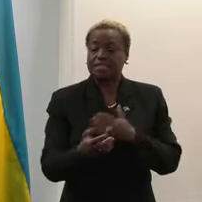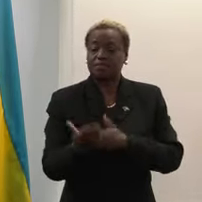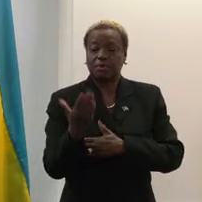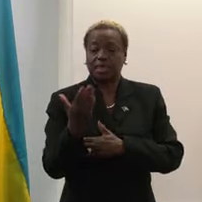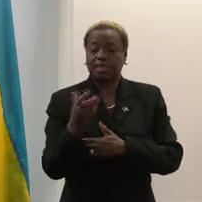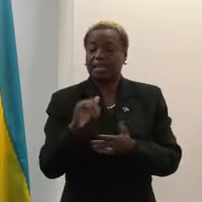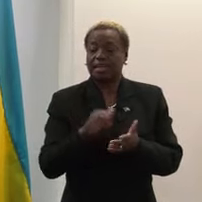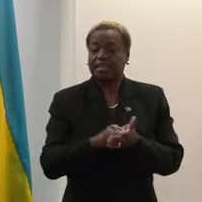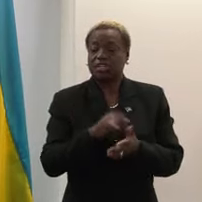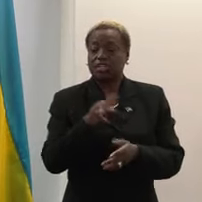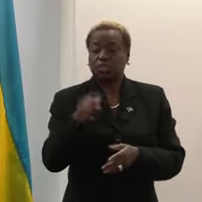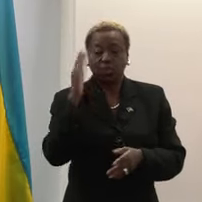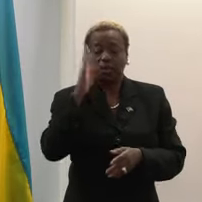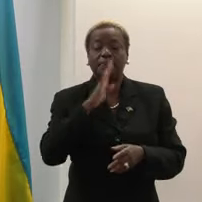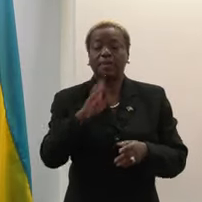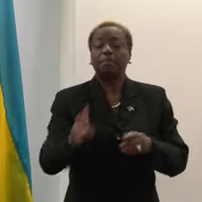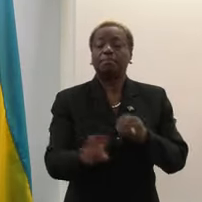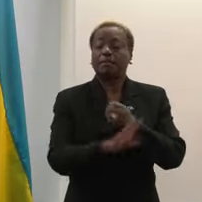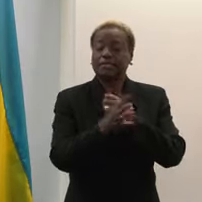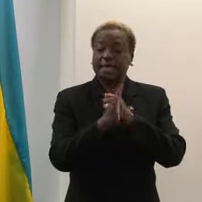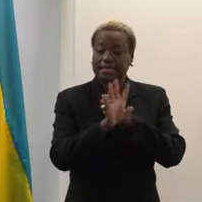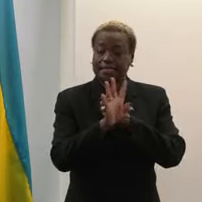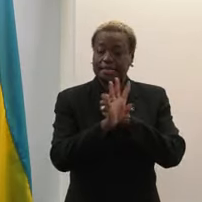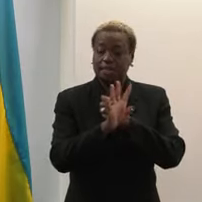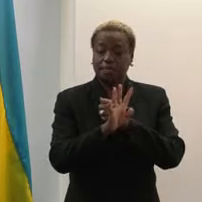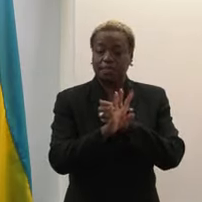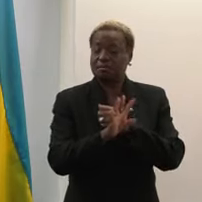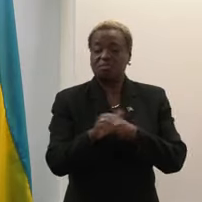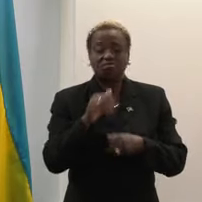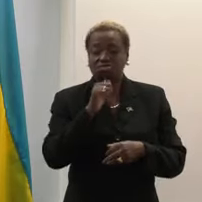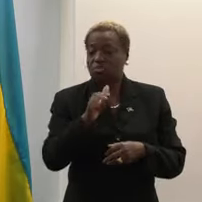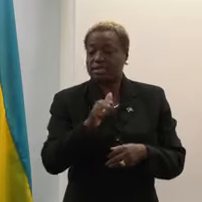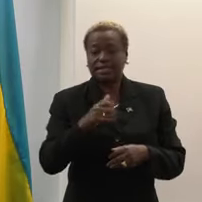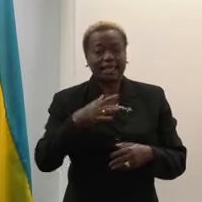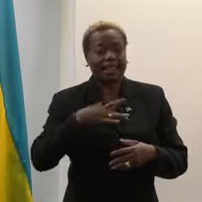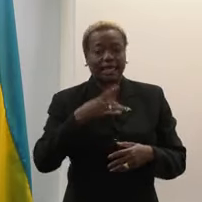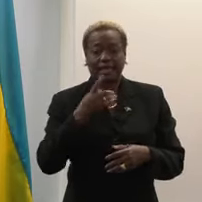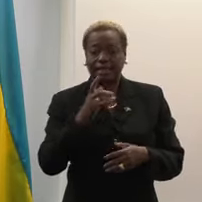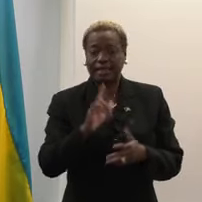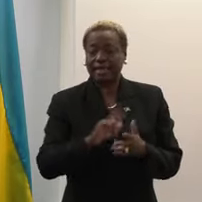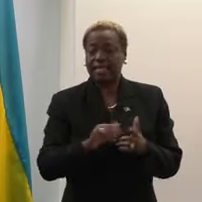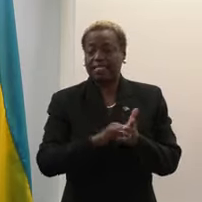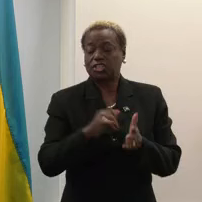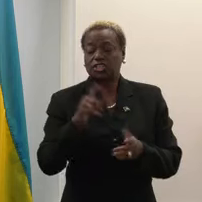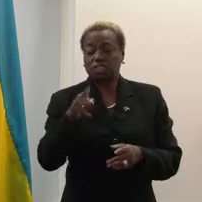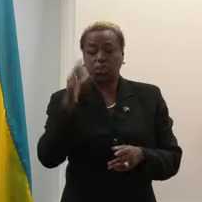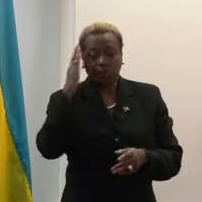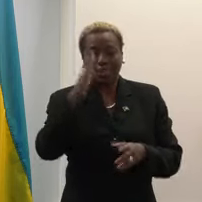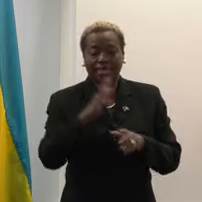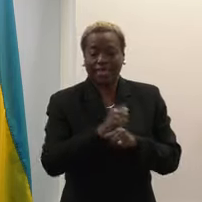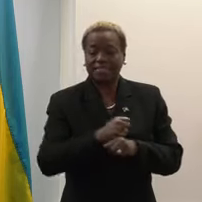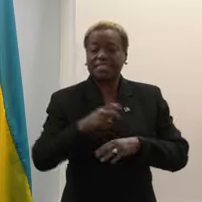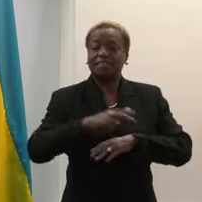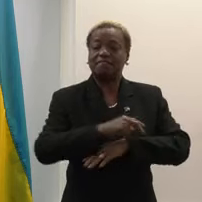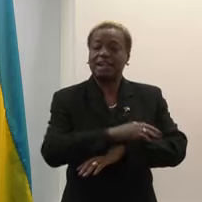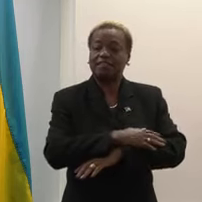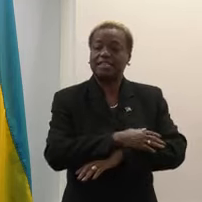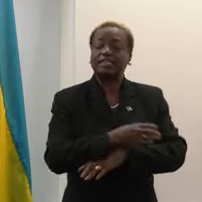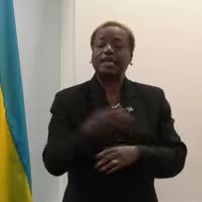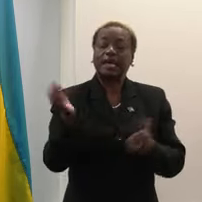would be somewhat protected and it would be highly unlikely that you would get SARS coronavirus or COVID-19